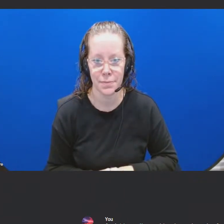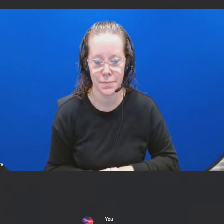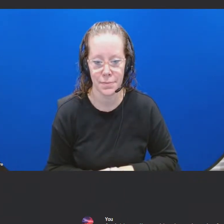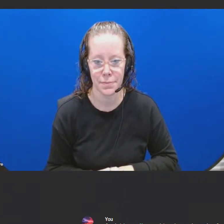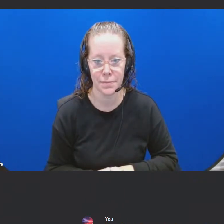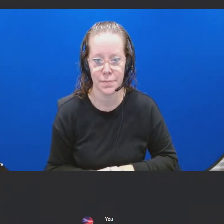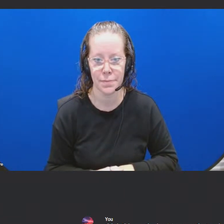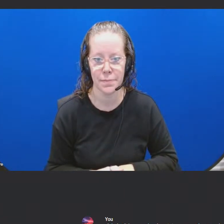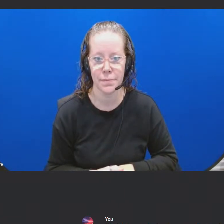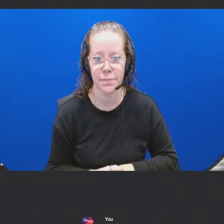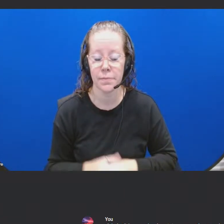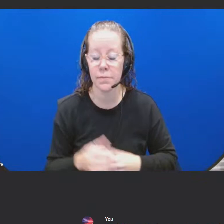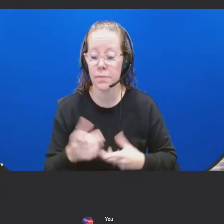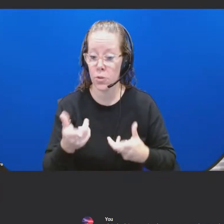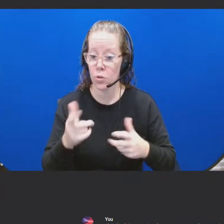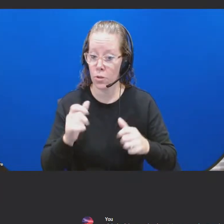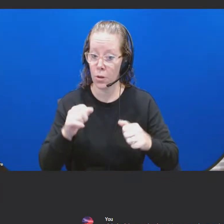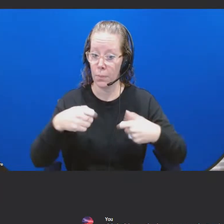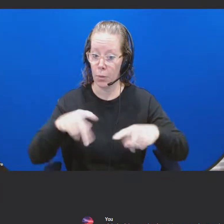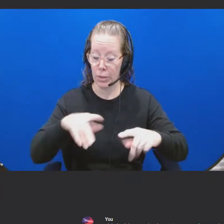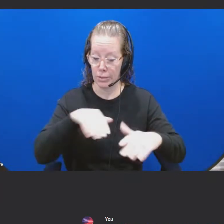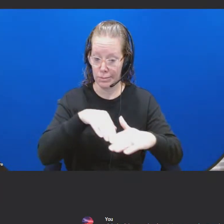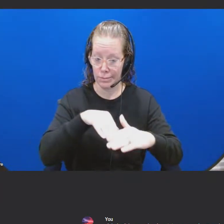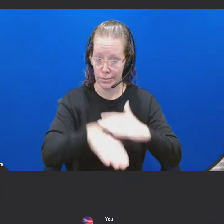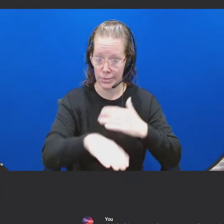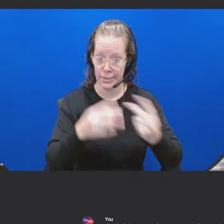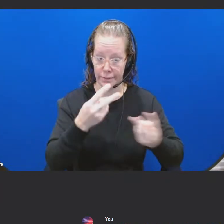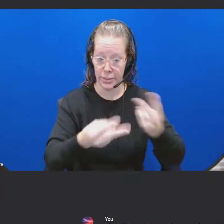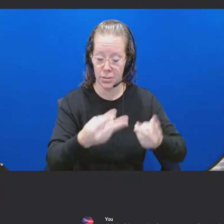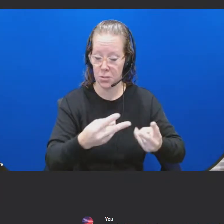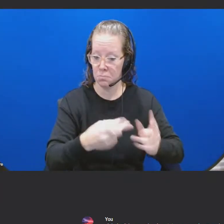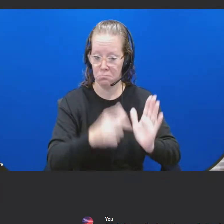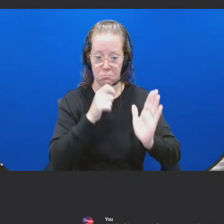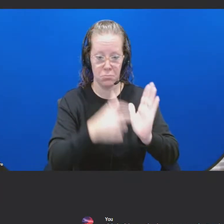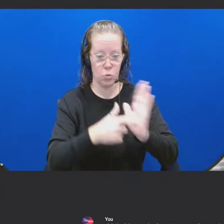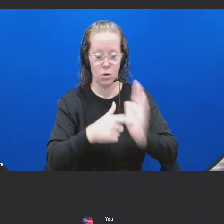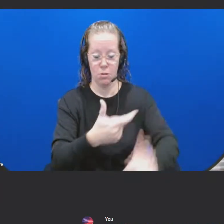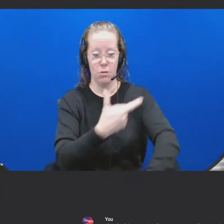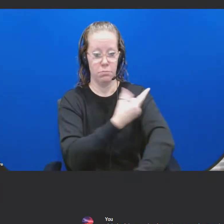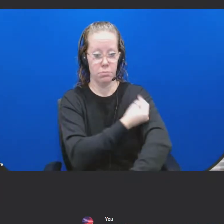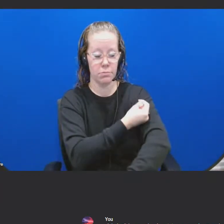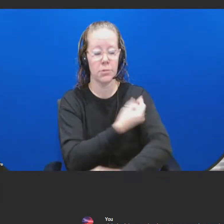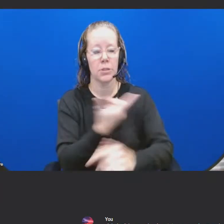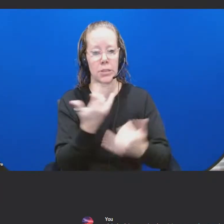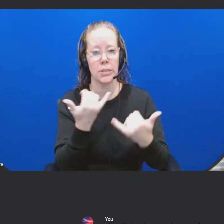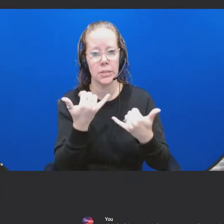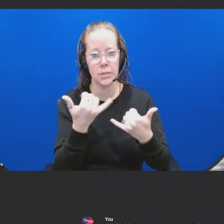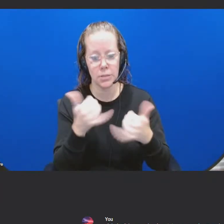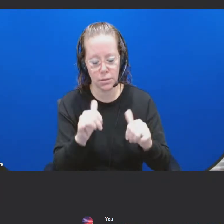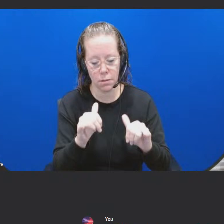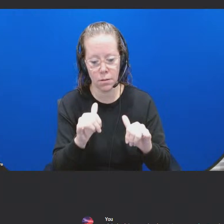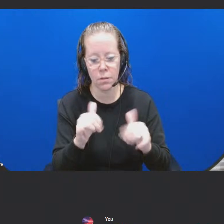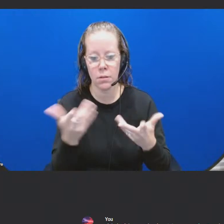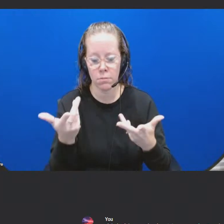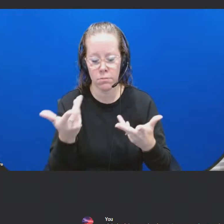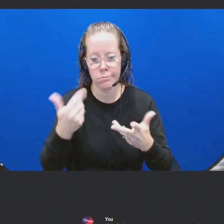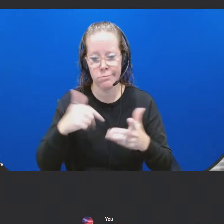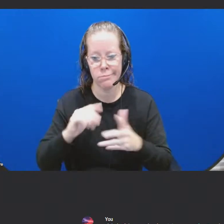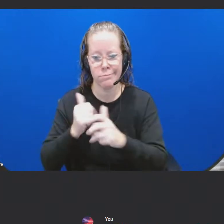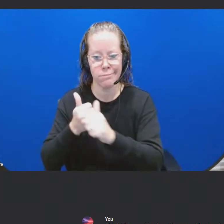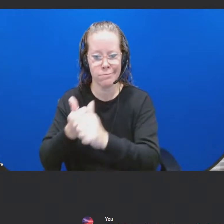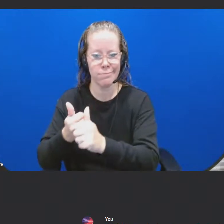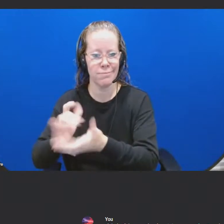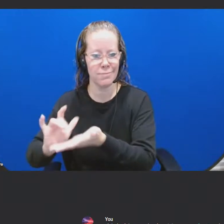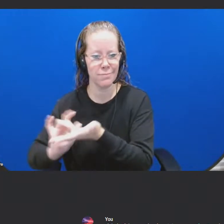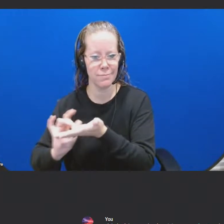be vaccinated, as per best practice and as per our medical community, it is